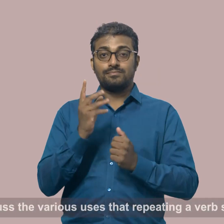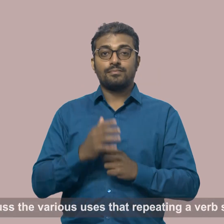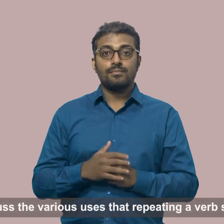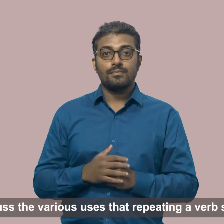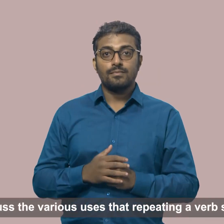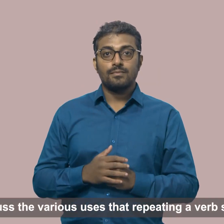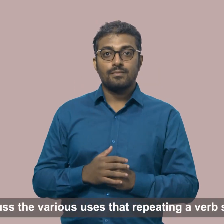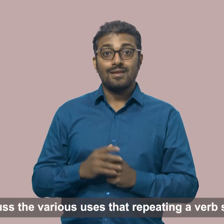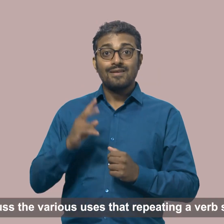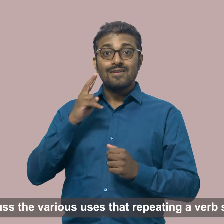Last third,